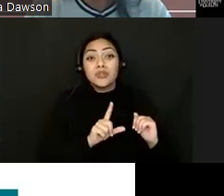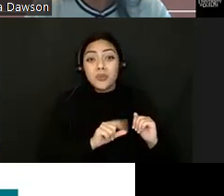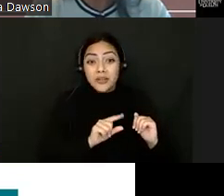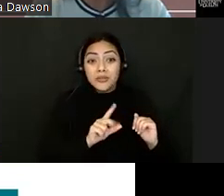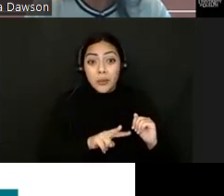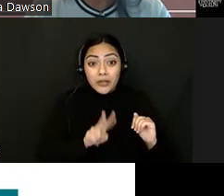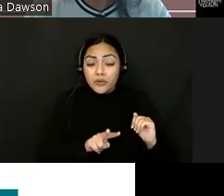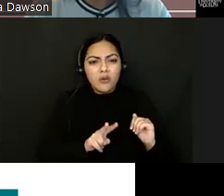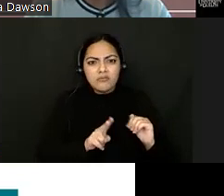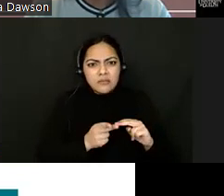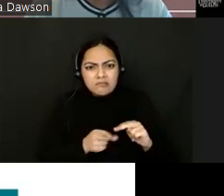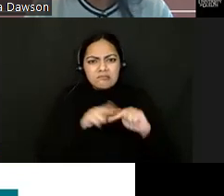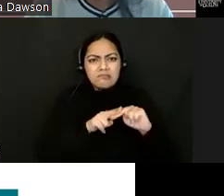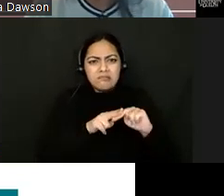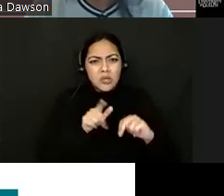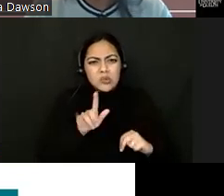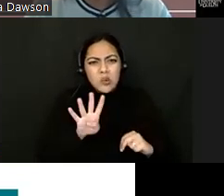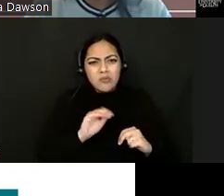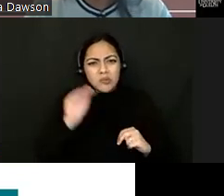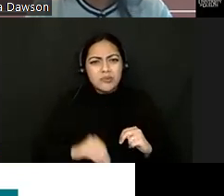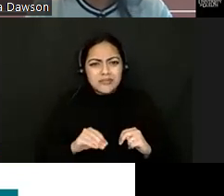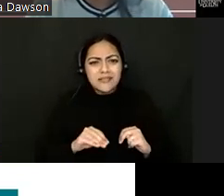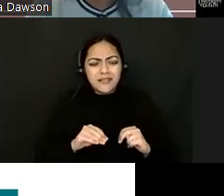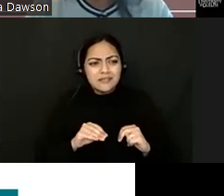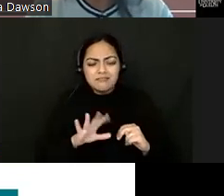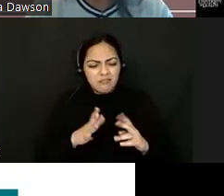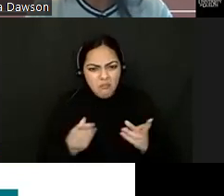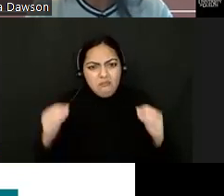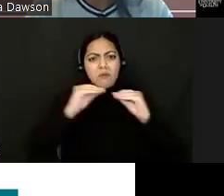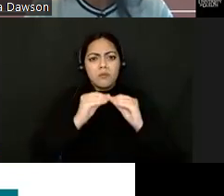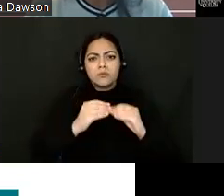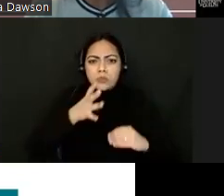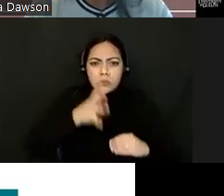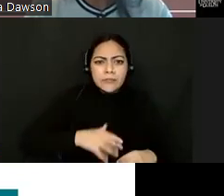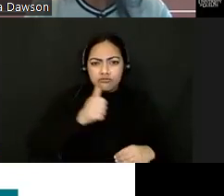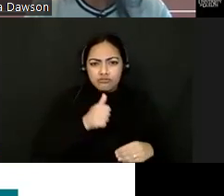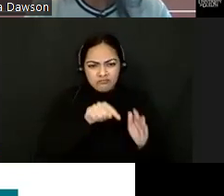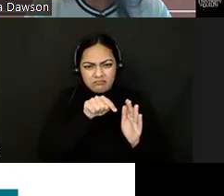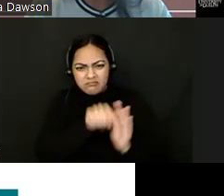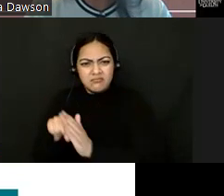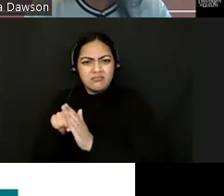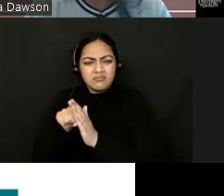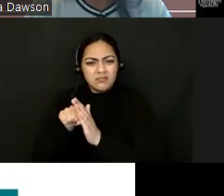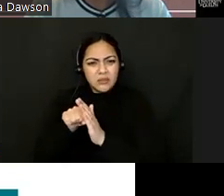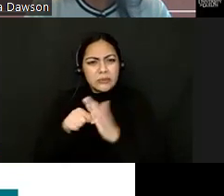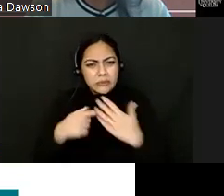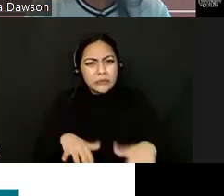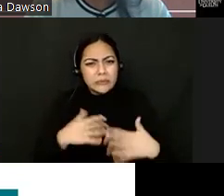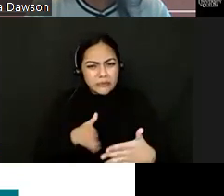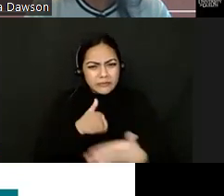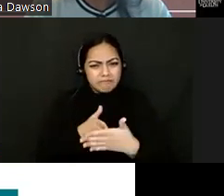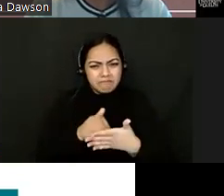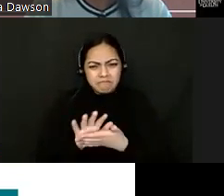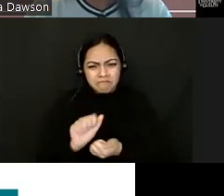increase, with some investigations ongoing. What this has produced is an overall